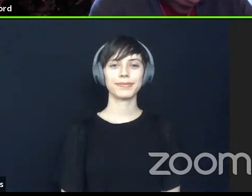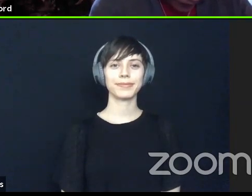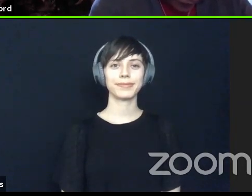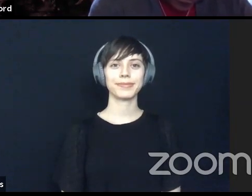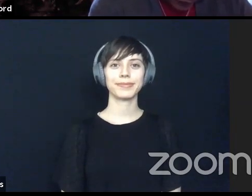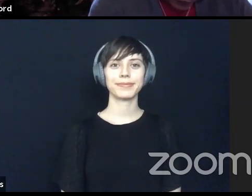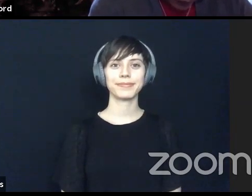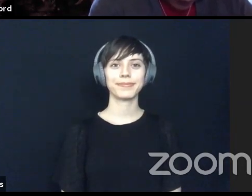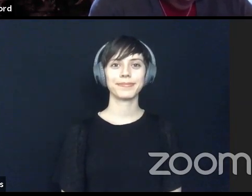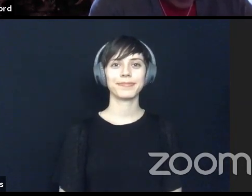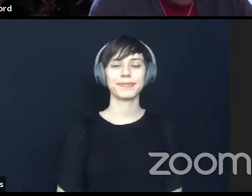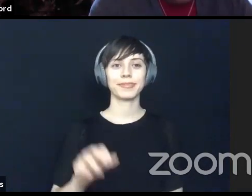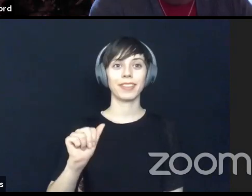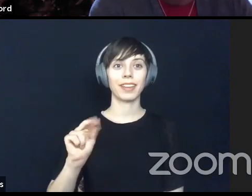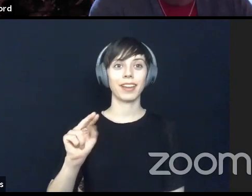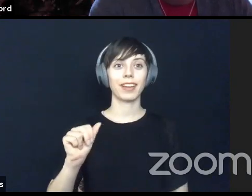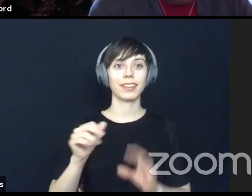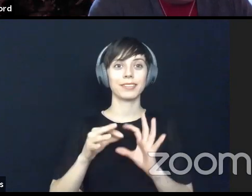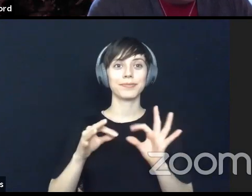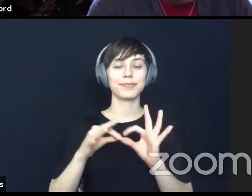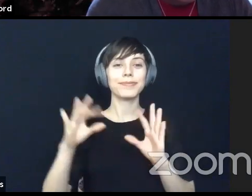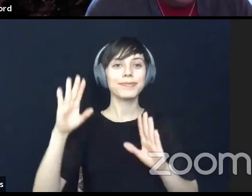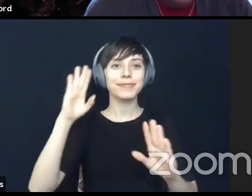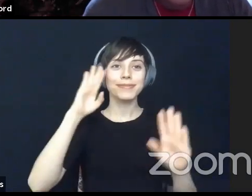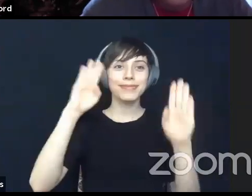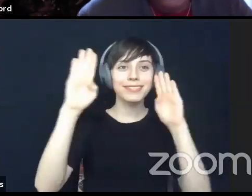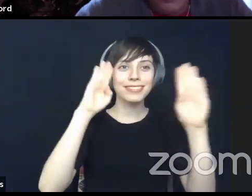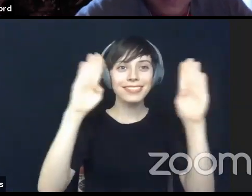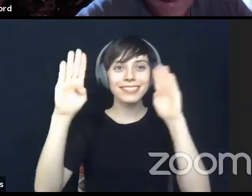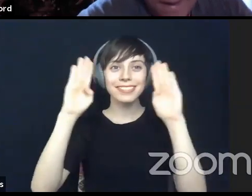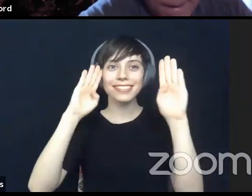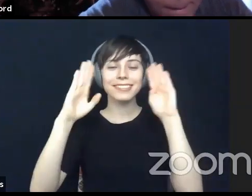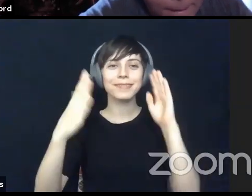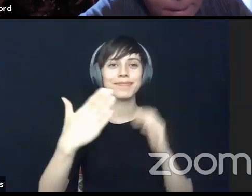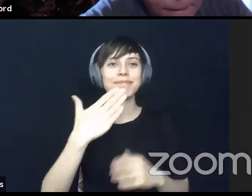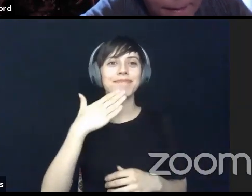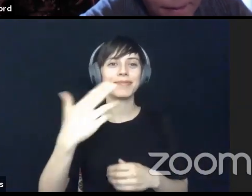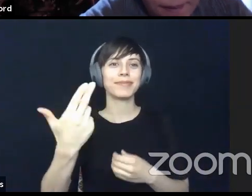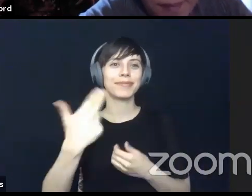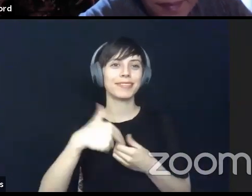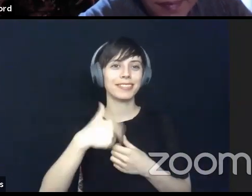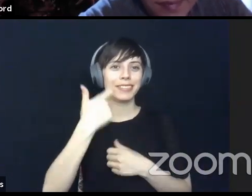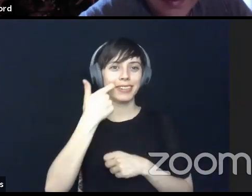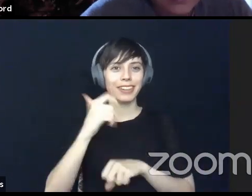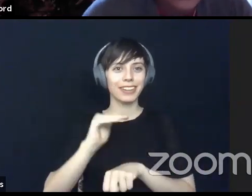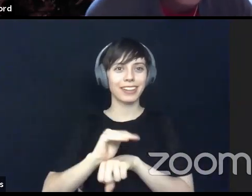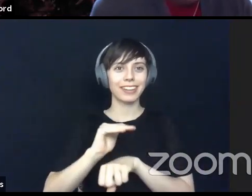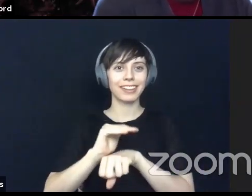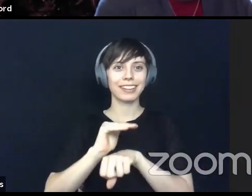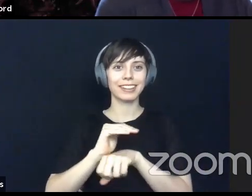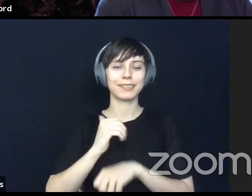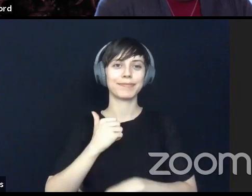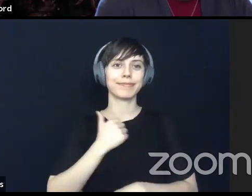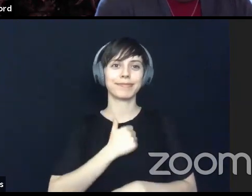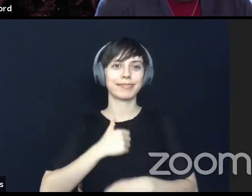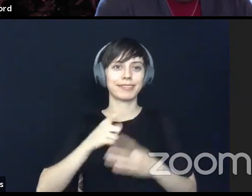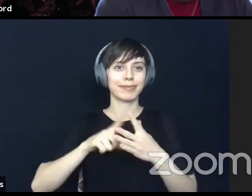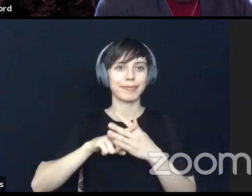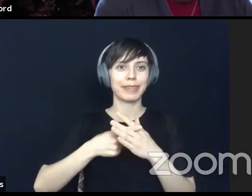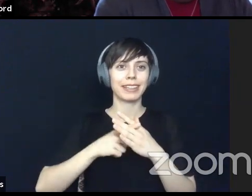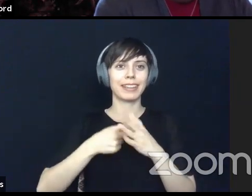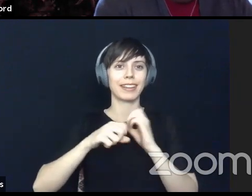Okay. Okay. Hello, everybody. Thank you for taking the time to join us this evening. Sorry for the delay here in the beginning,